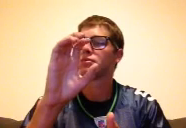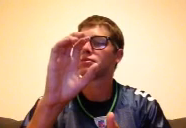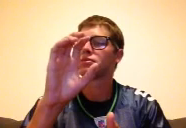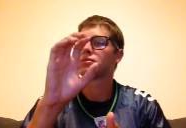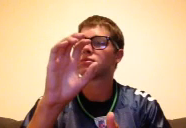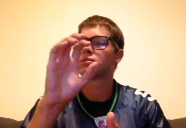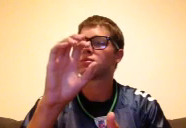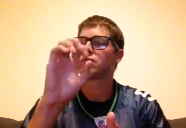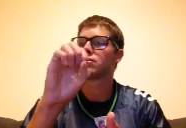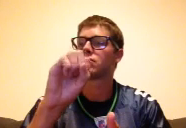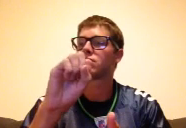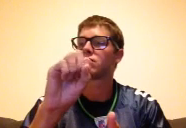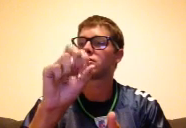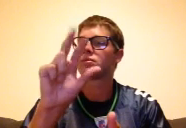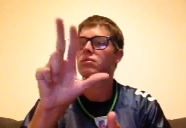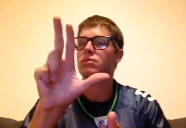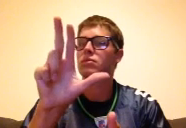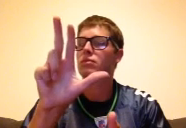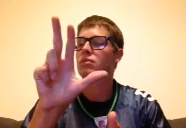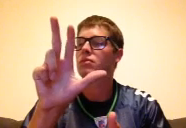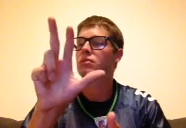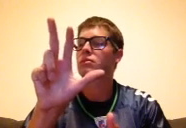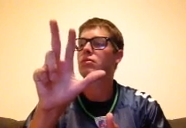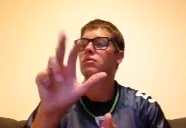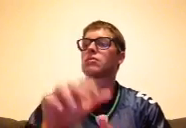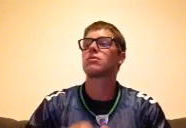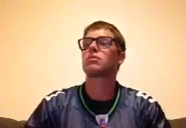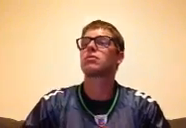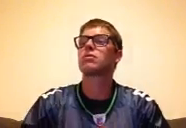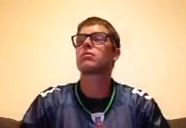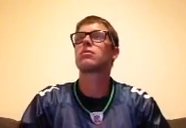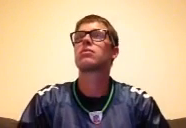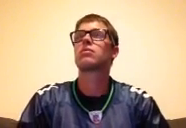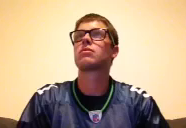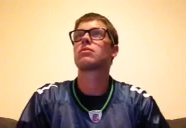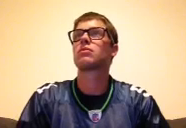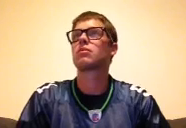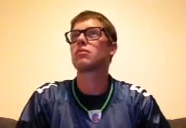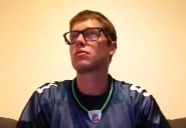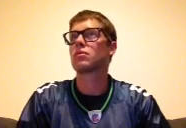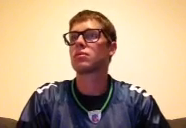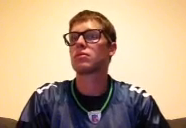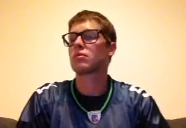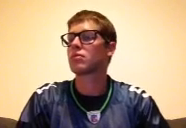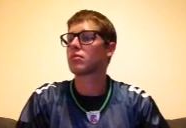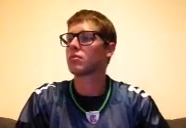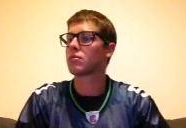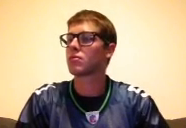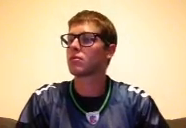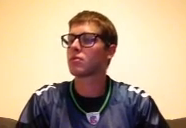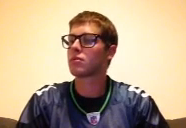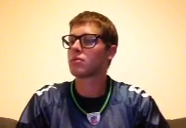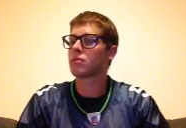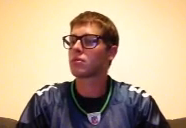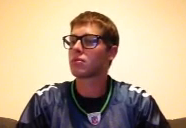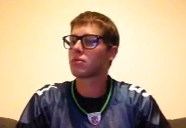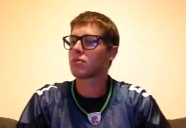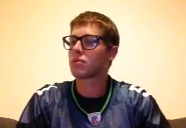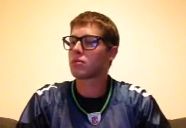Tate push Sam Shields right there. And then he gets an arm on the ball